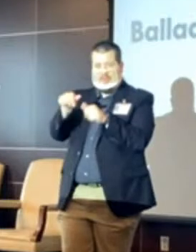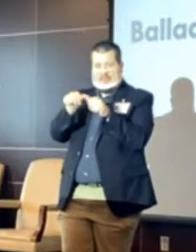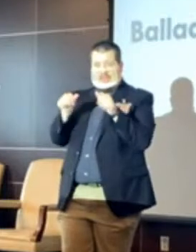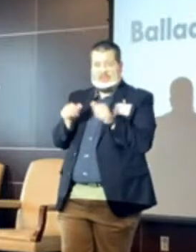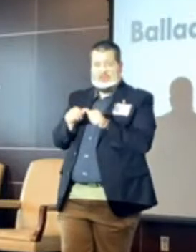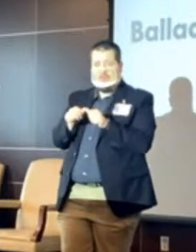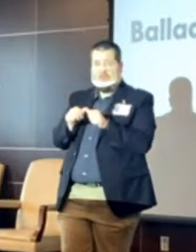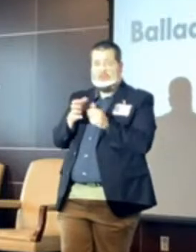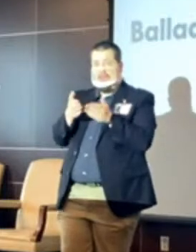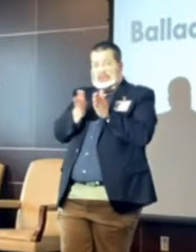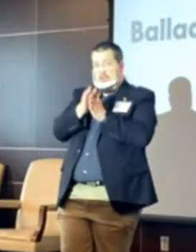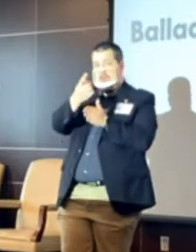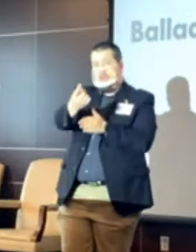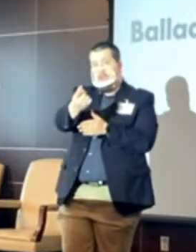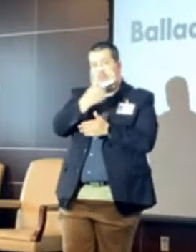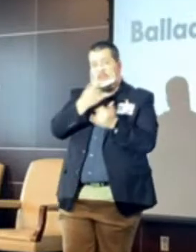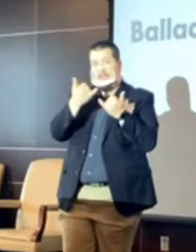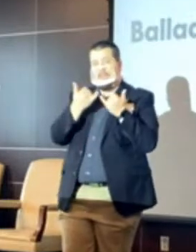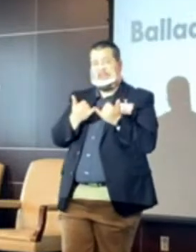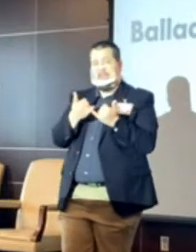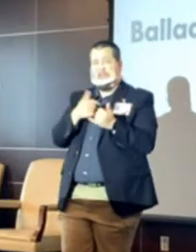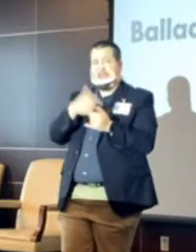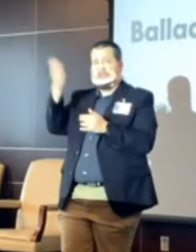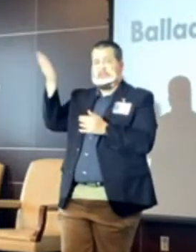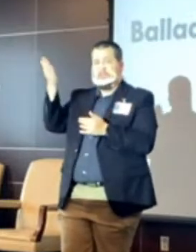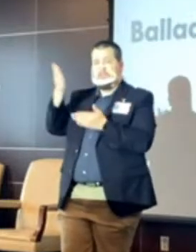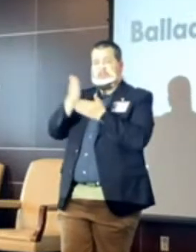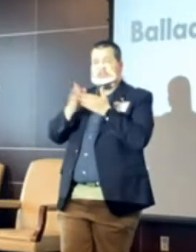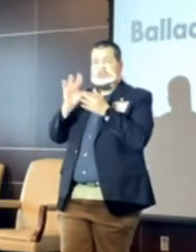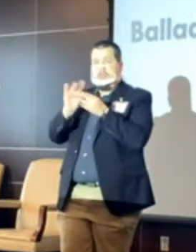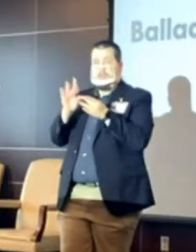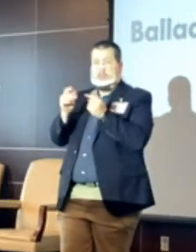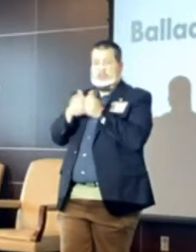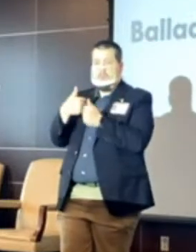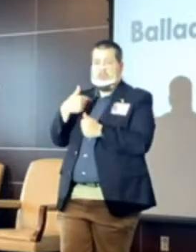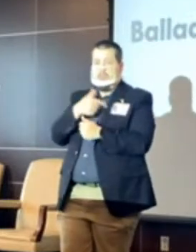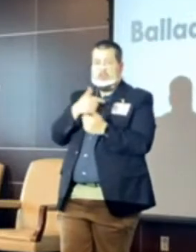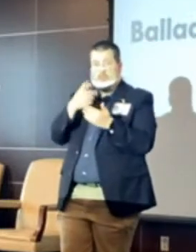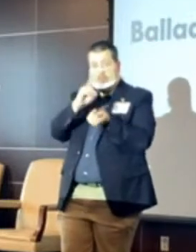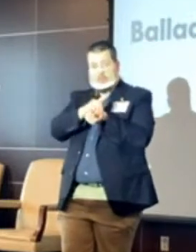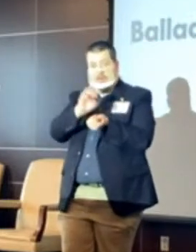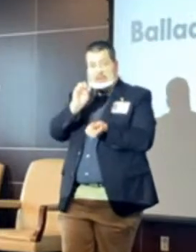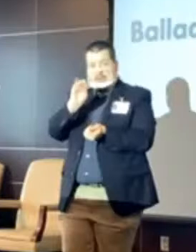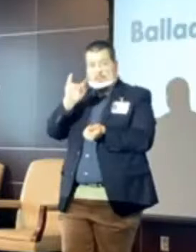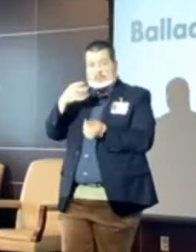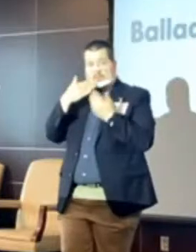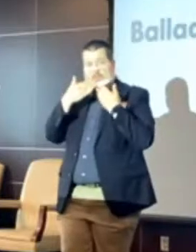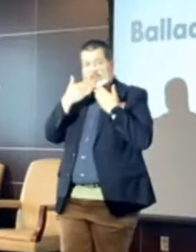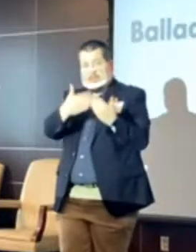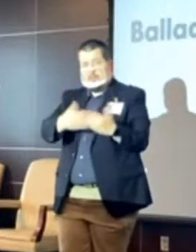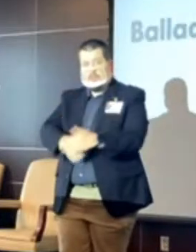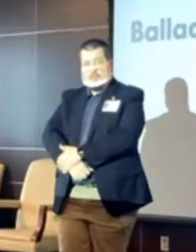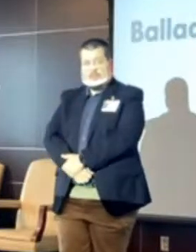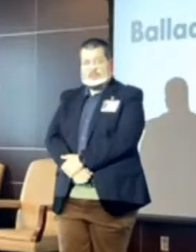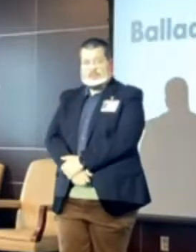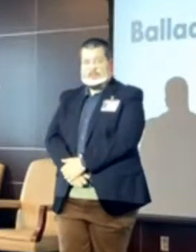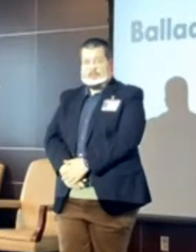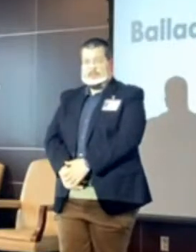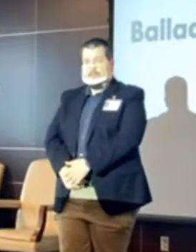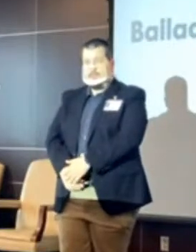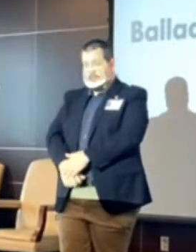region. We'll ask her to come forward at this time and share some remarks with us. Dr. Emberesh, thank you.